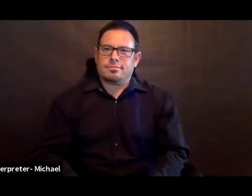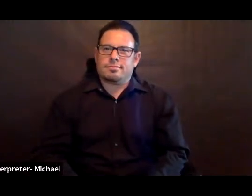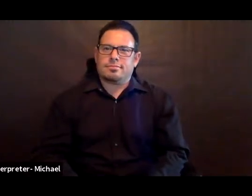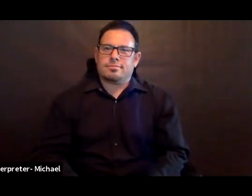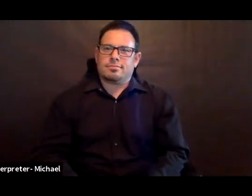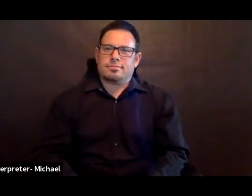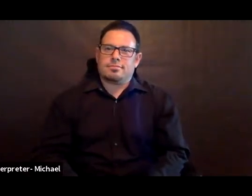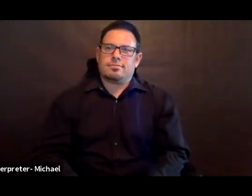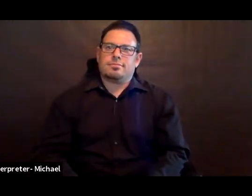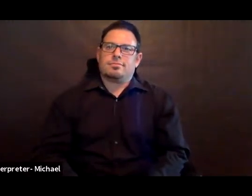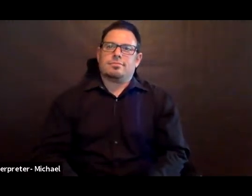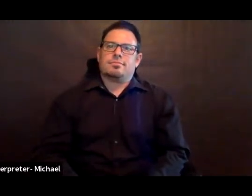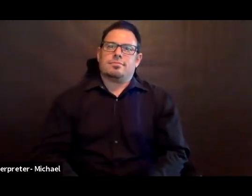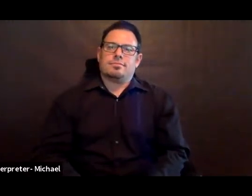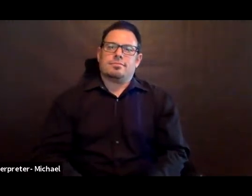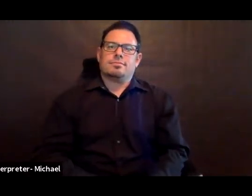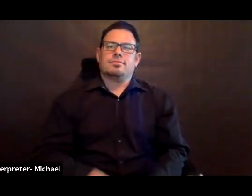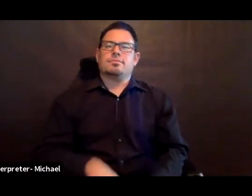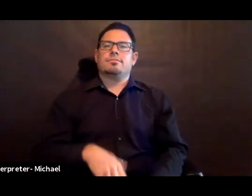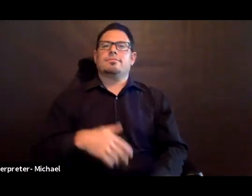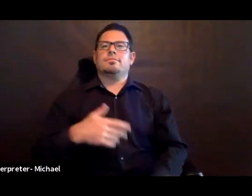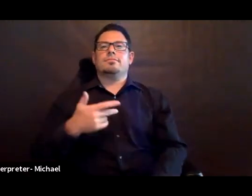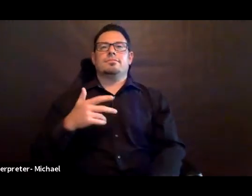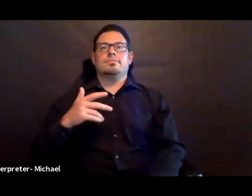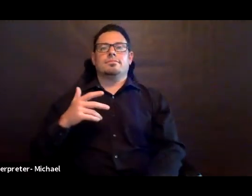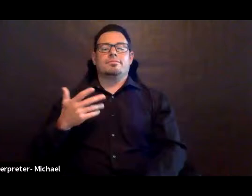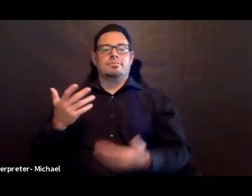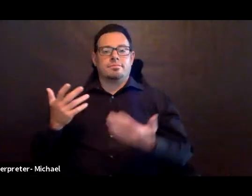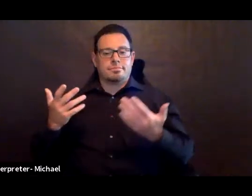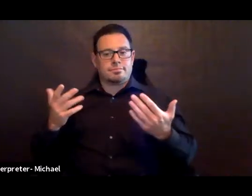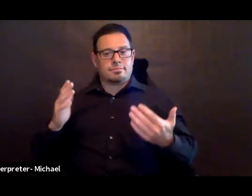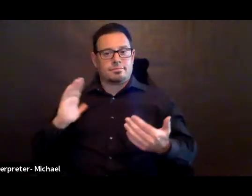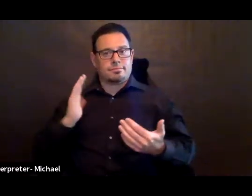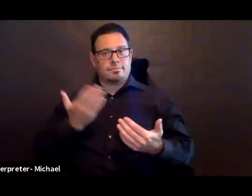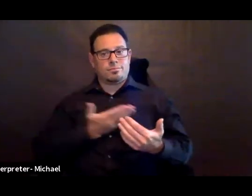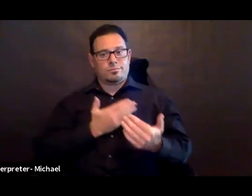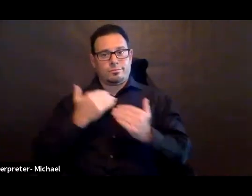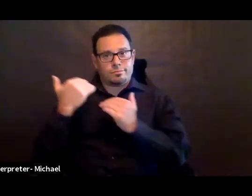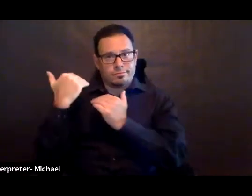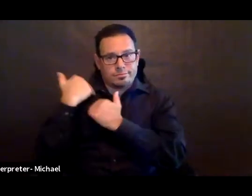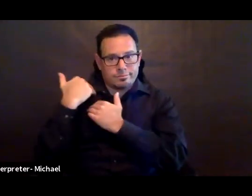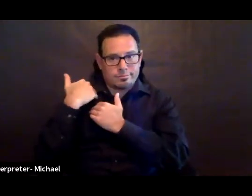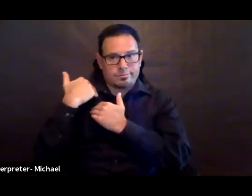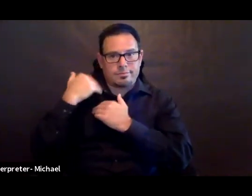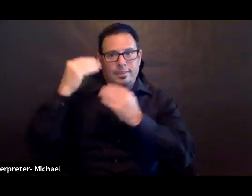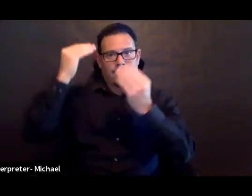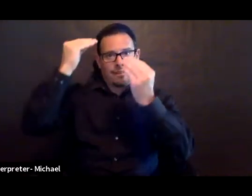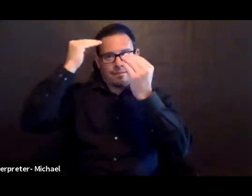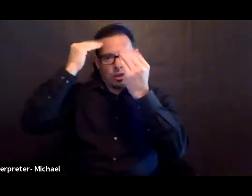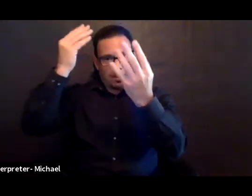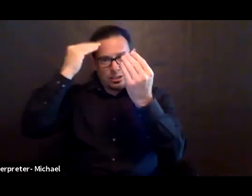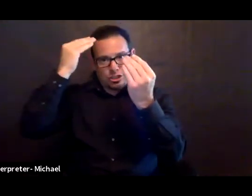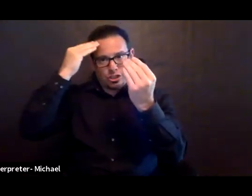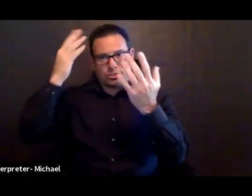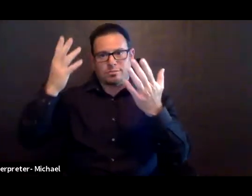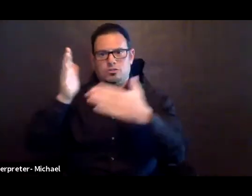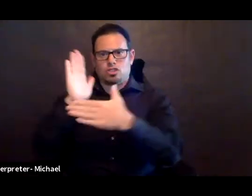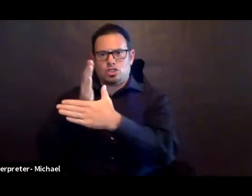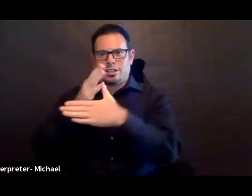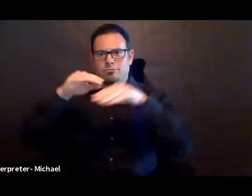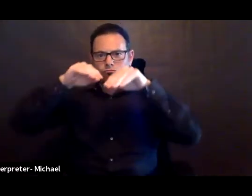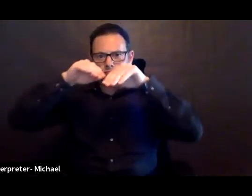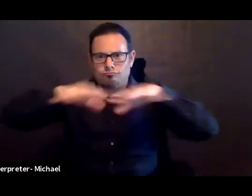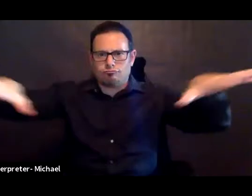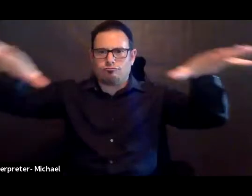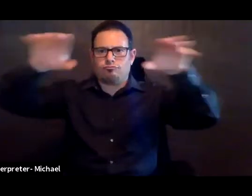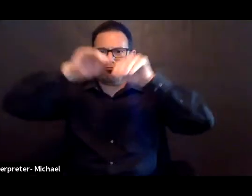our partners all over the state to make the vaccine available, get the vaccine deeper into communities. We've talked a lot about the fact